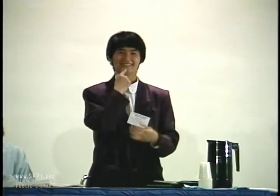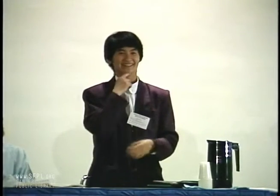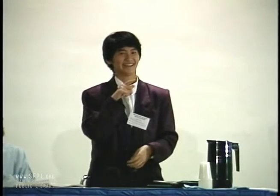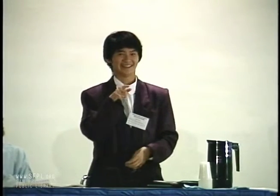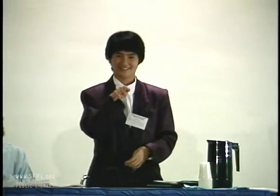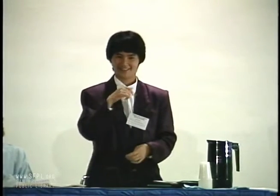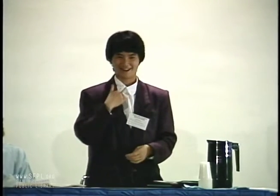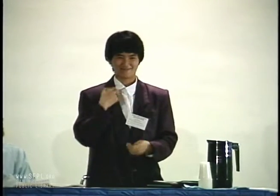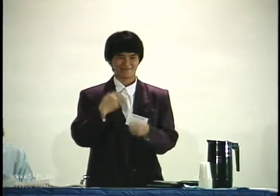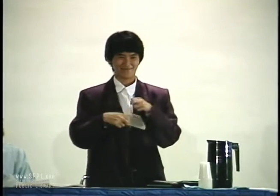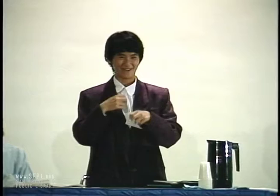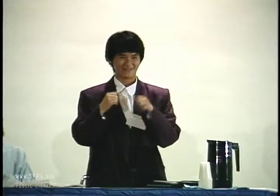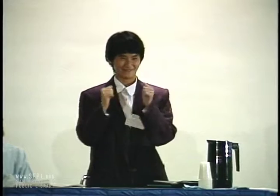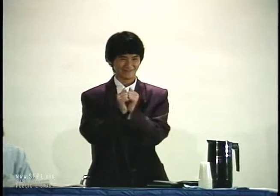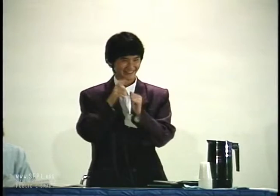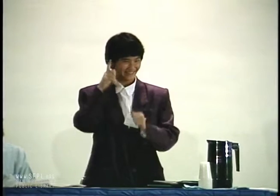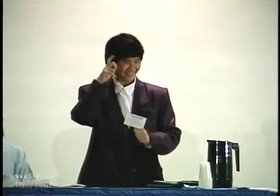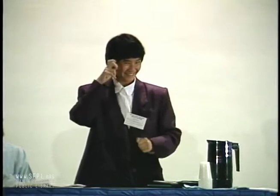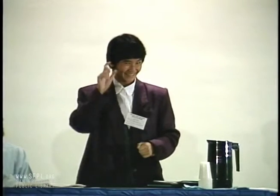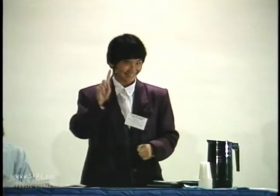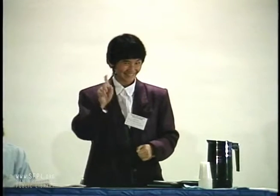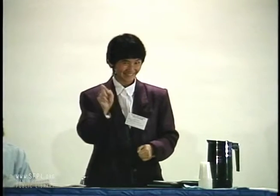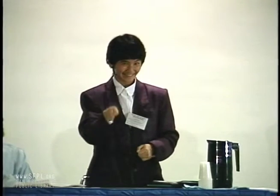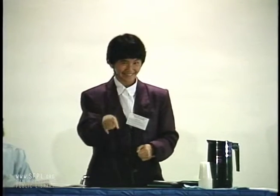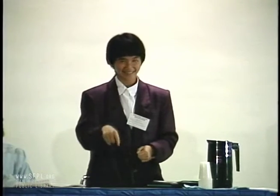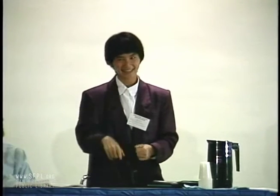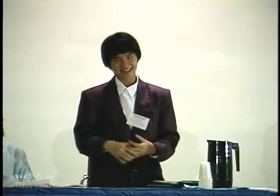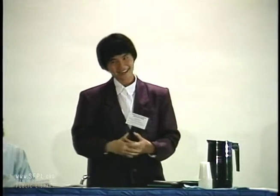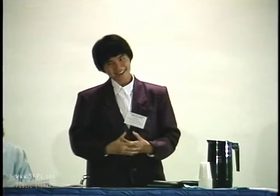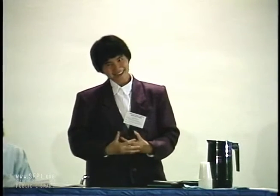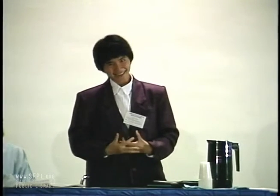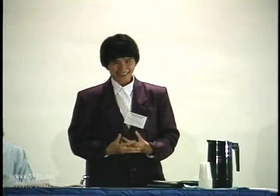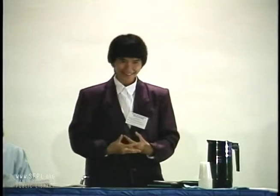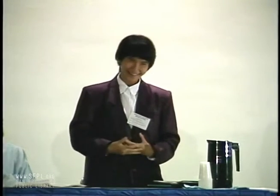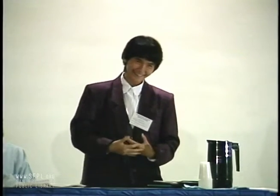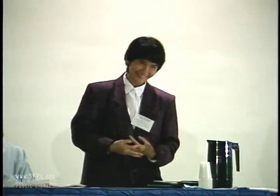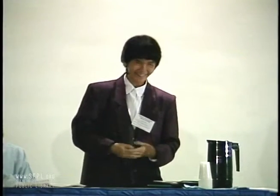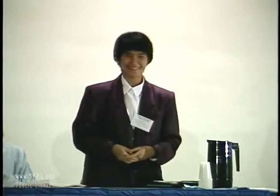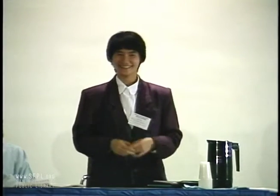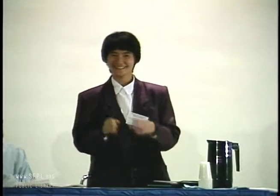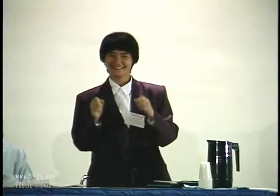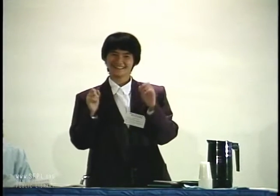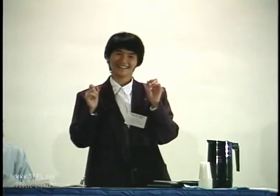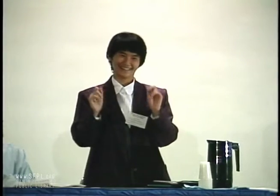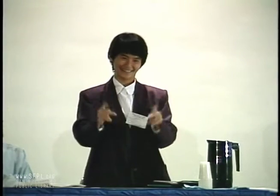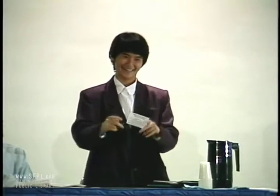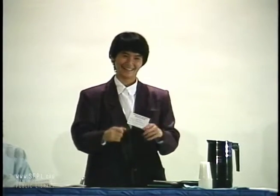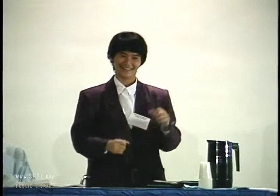I wasn't looking up and one of the students turned around and tried to get my attention and I didn't respond, so they knew that I had a problem with hearing.